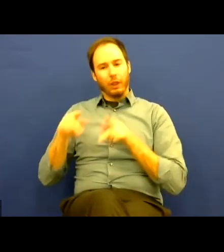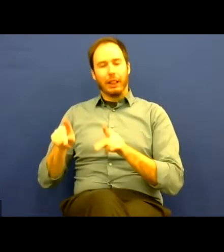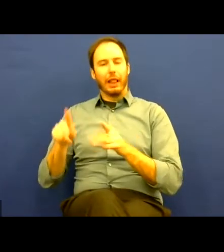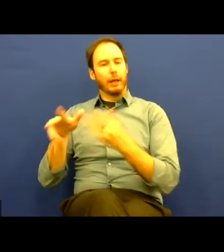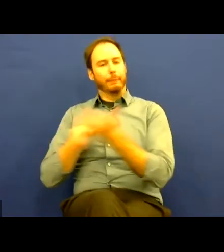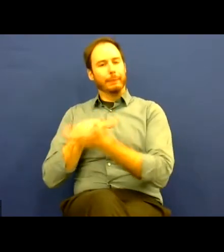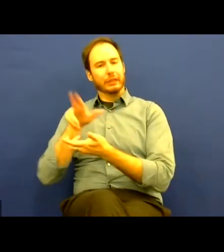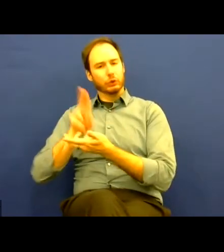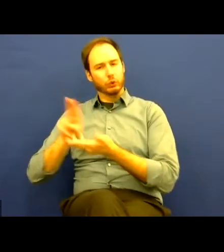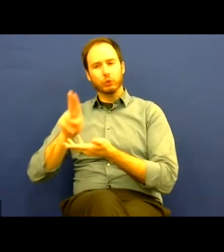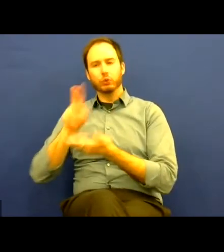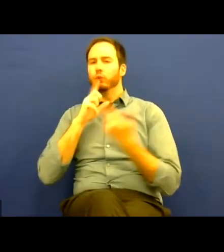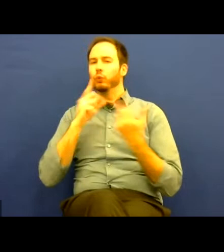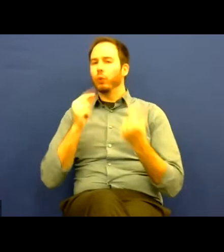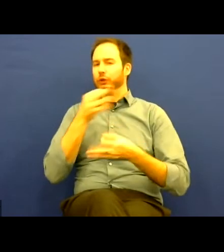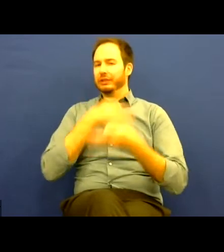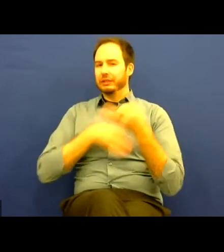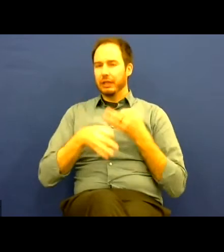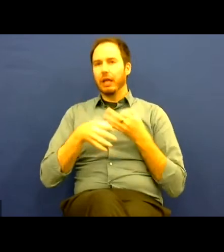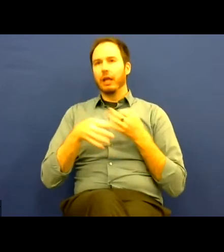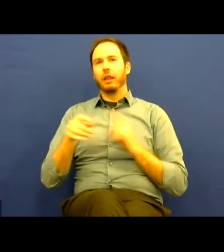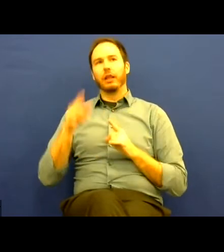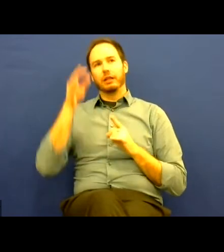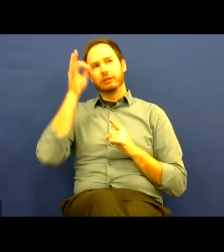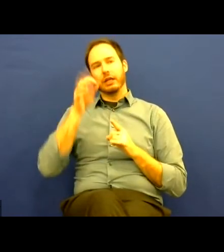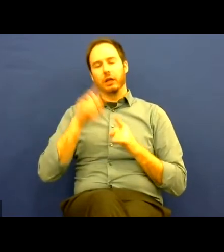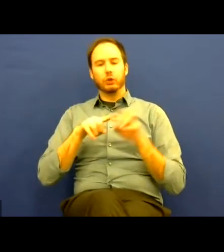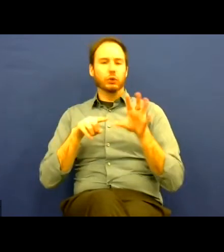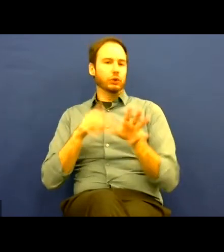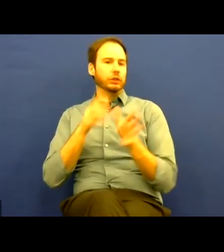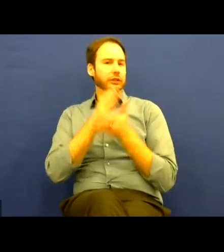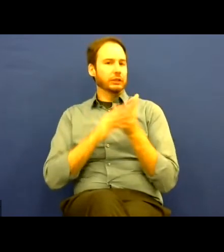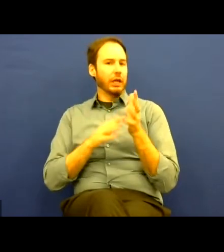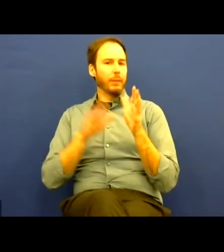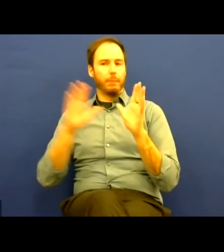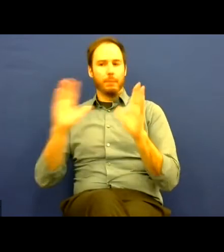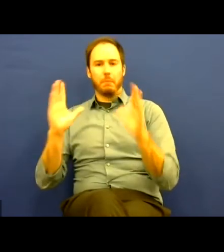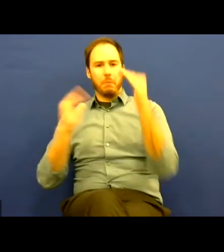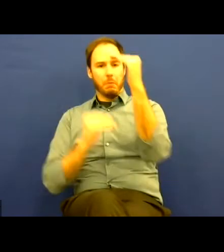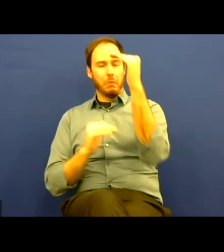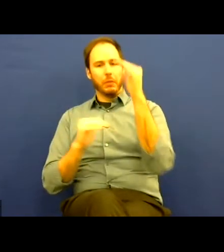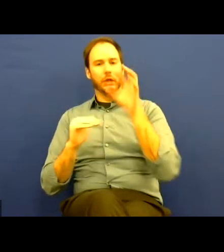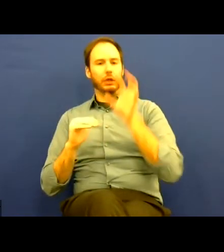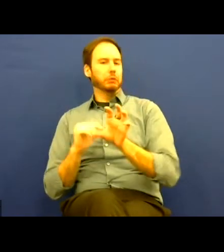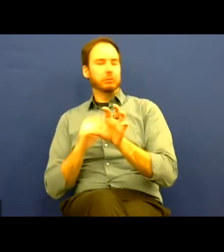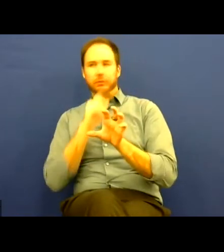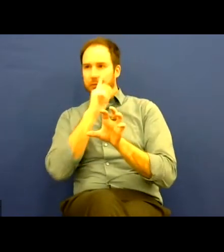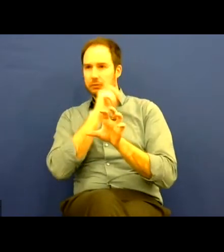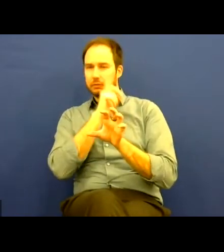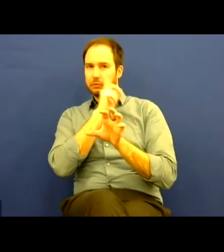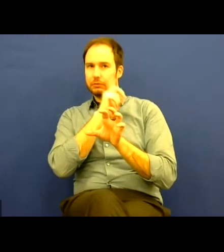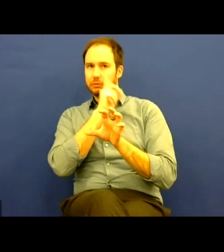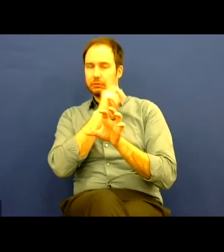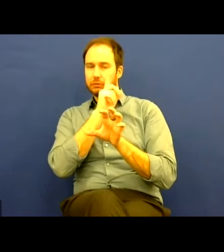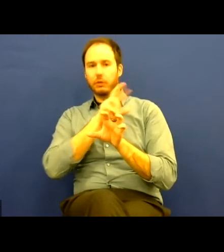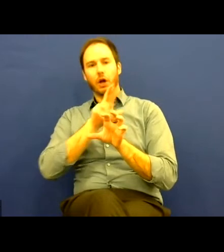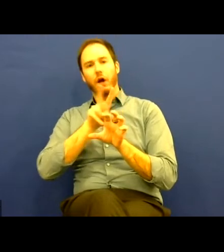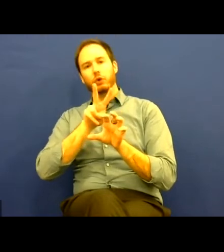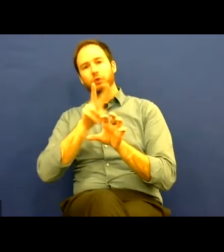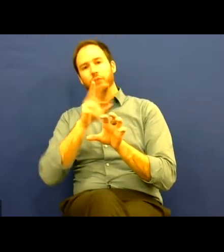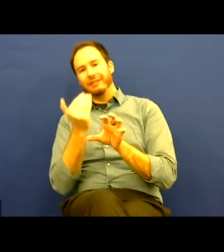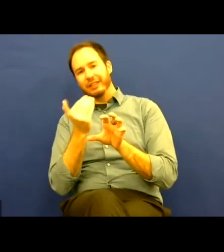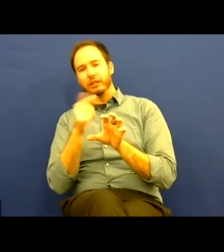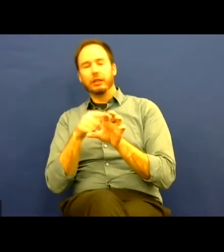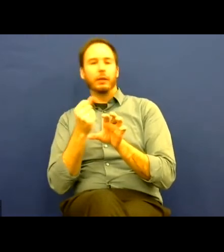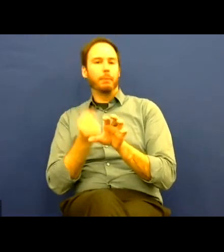districts. And so what they did is they zoned some parcels as R215, which